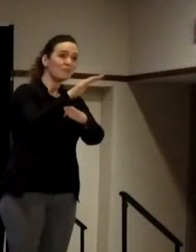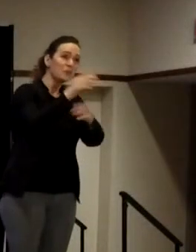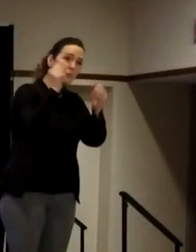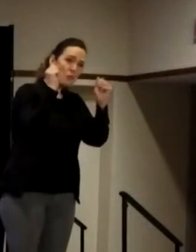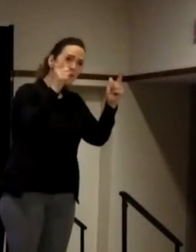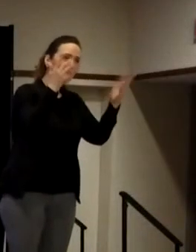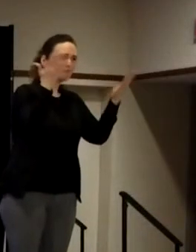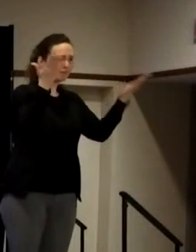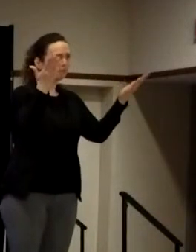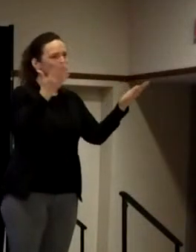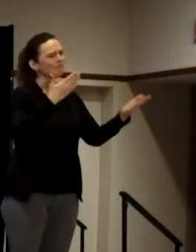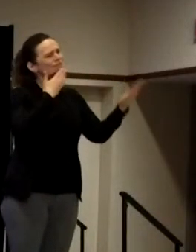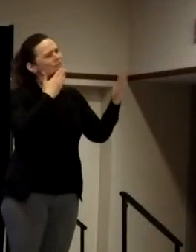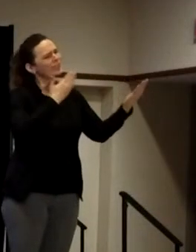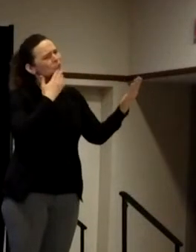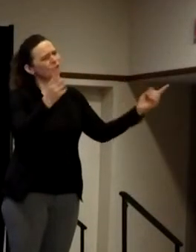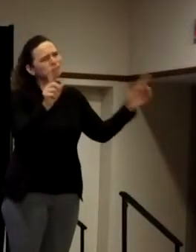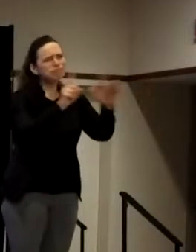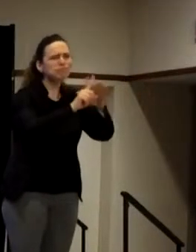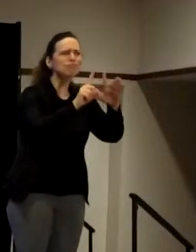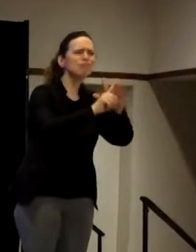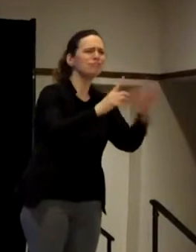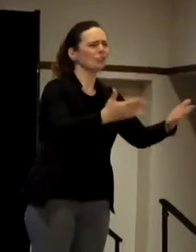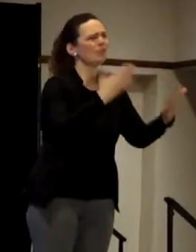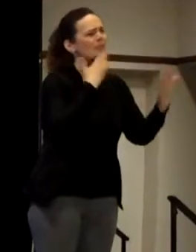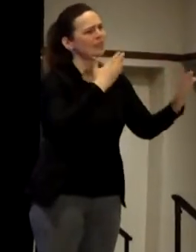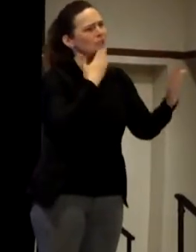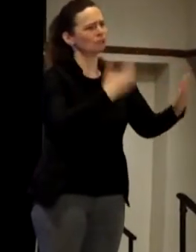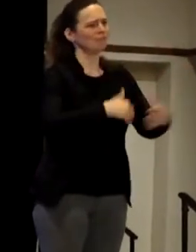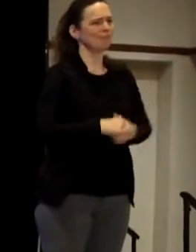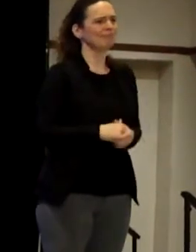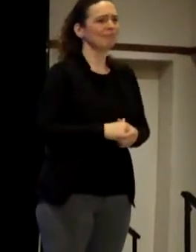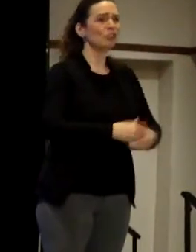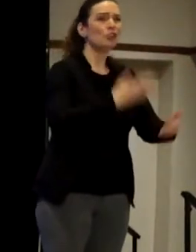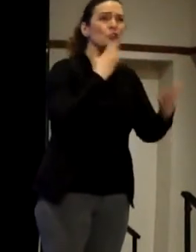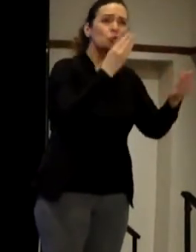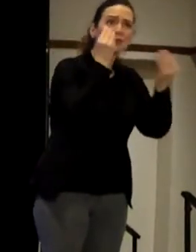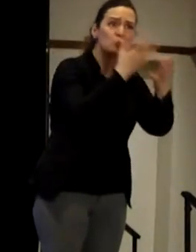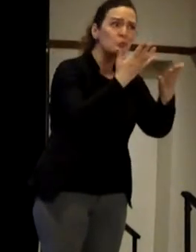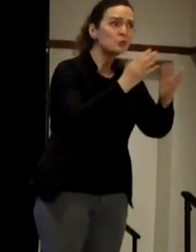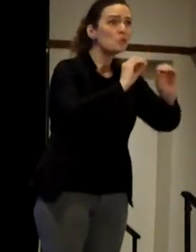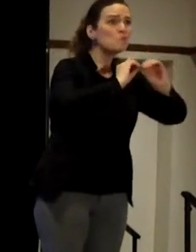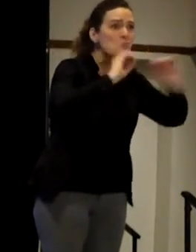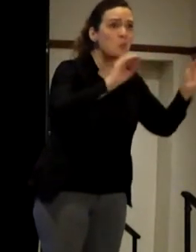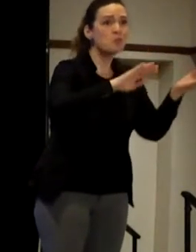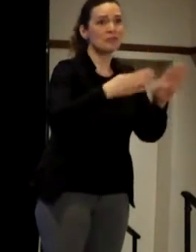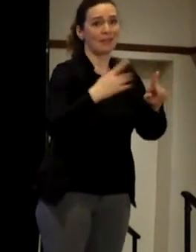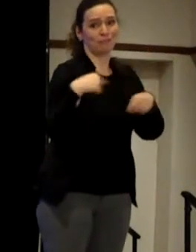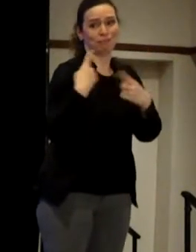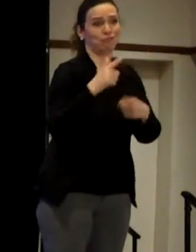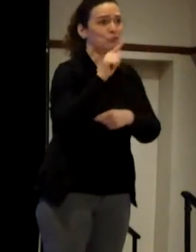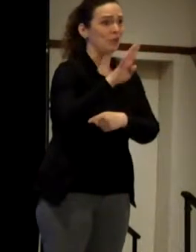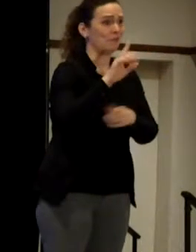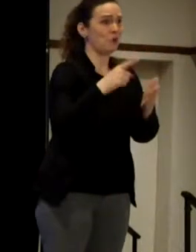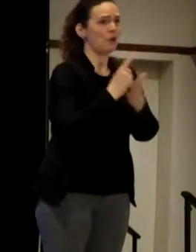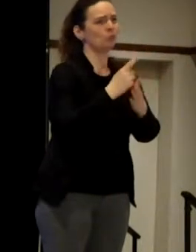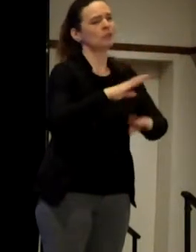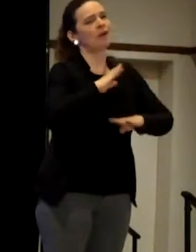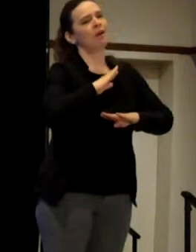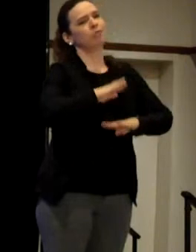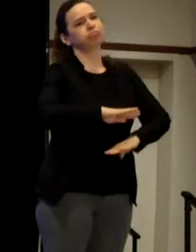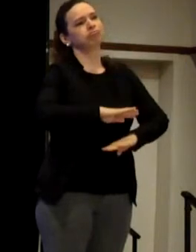Thanks for being here. Good news, no new deaths over the last 24 hours, so very happy